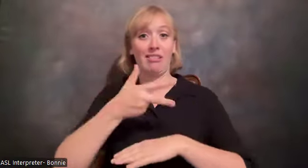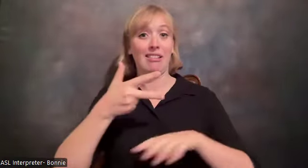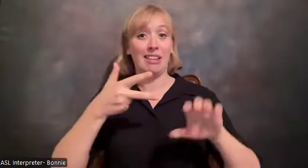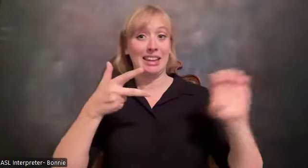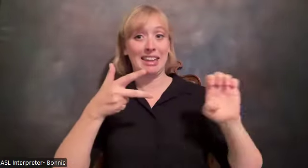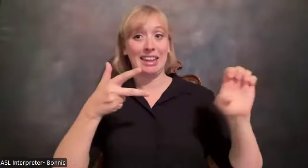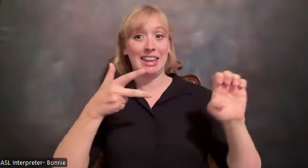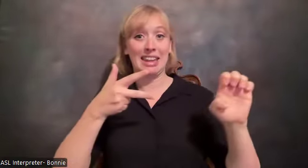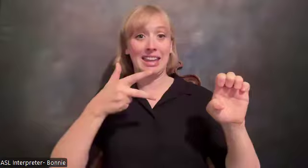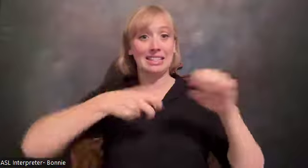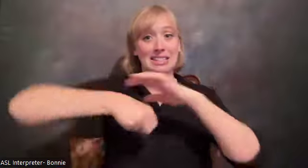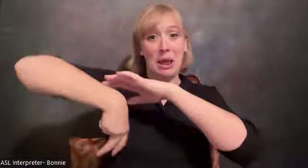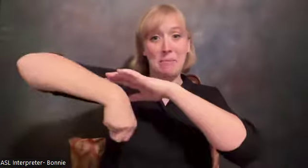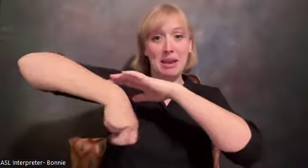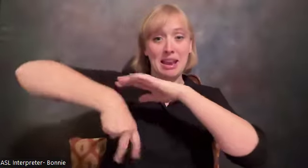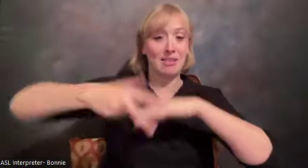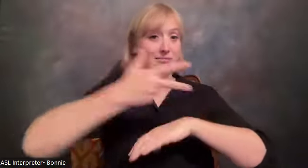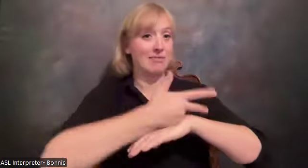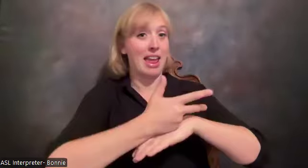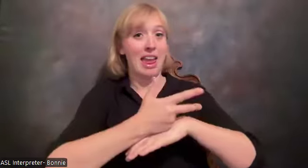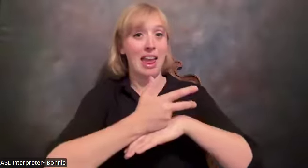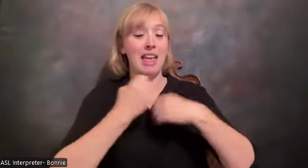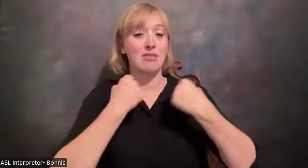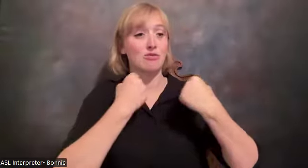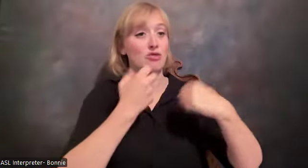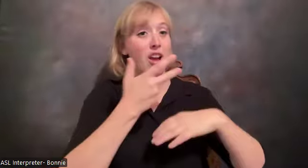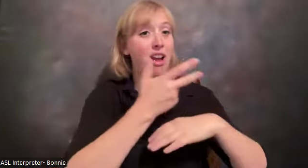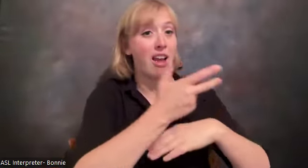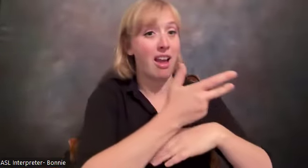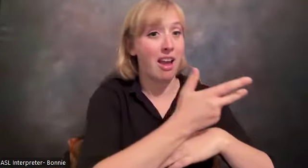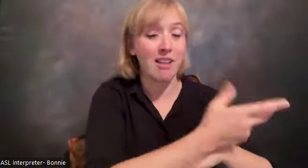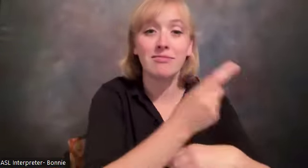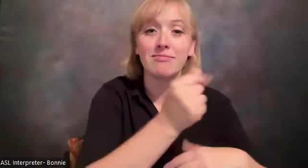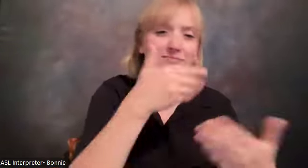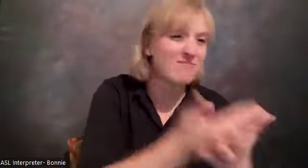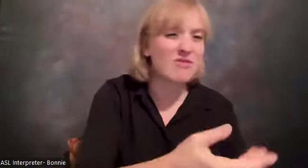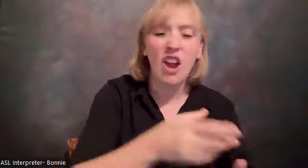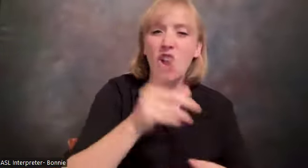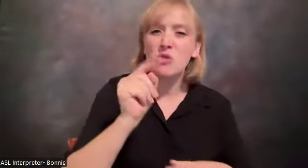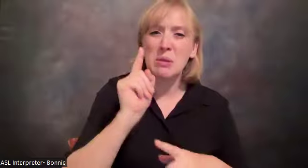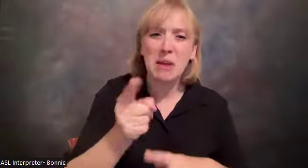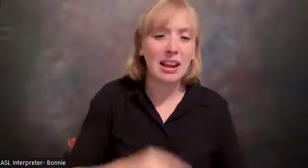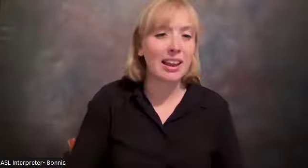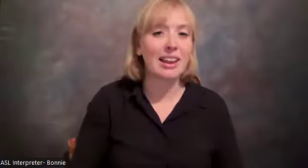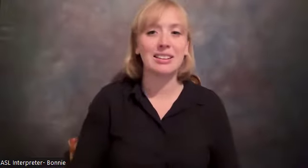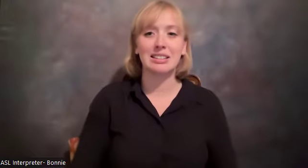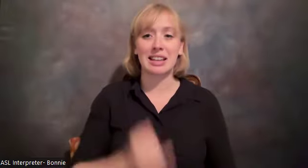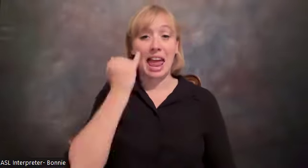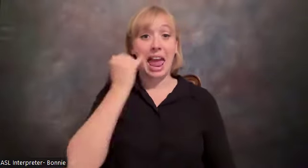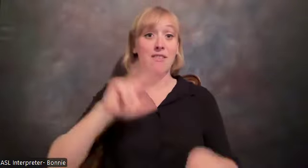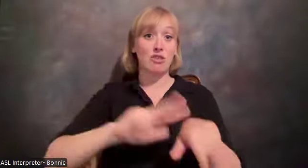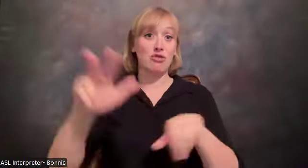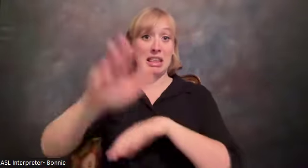midnight and move forward, you will be in Covina in less than 20 minutes at midnight. If it's 3